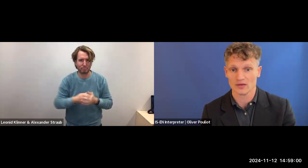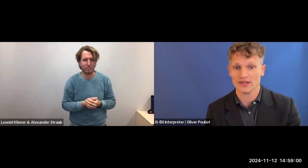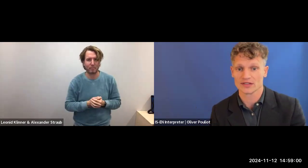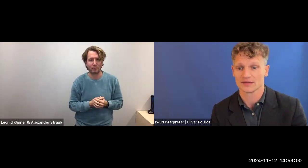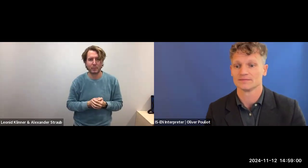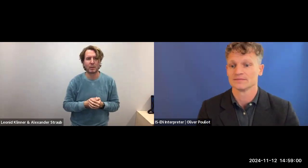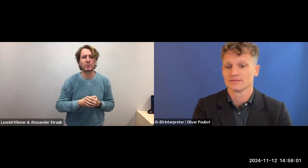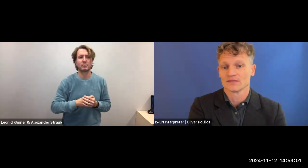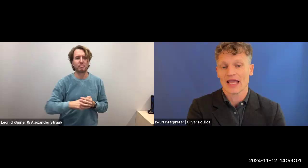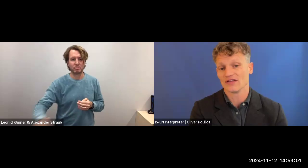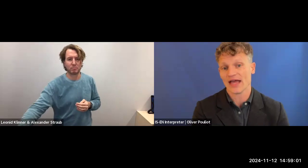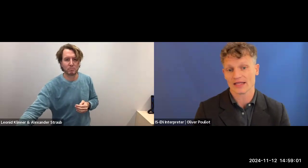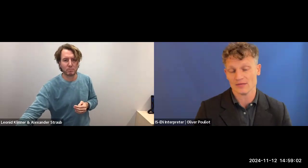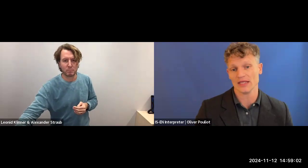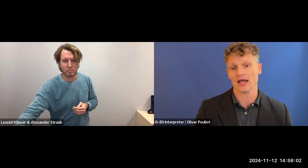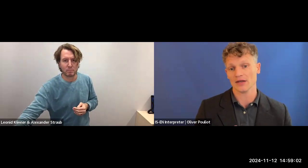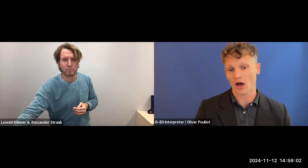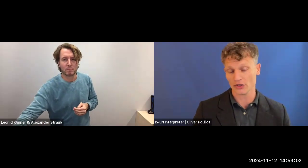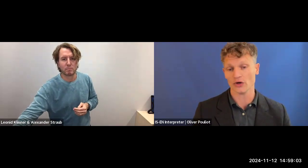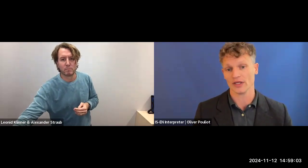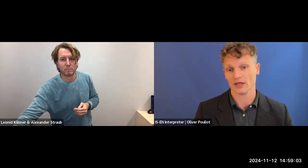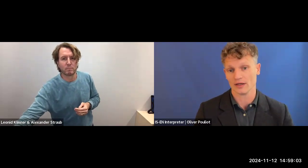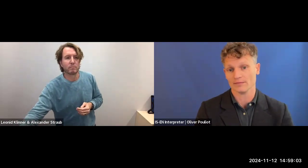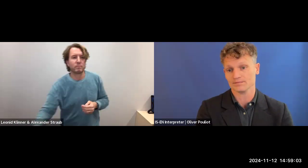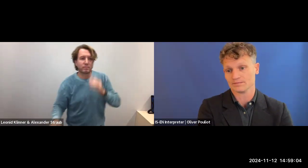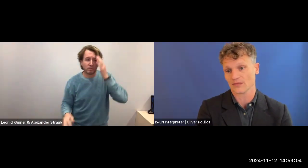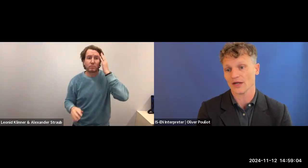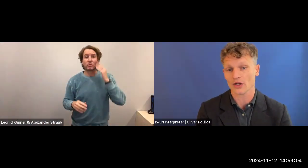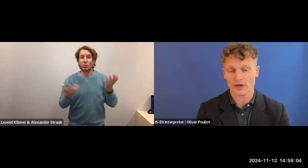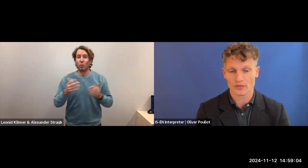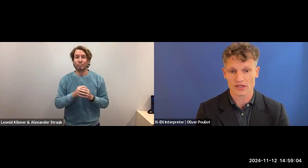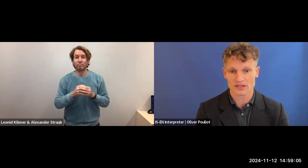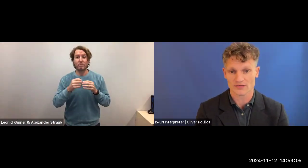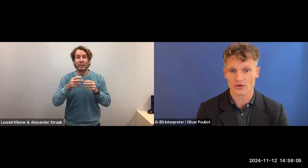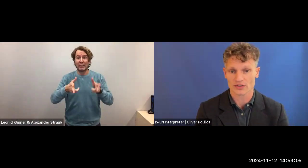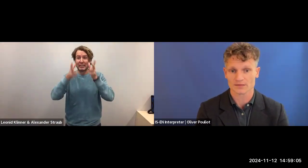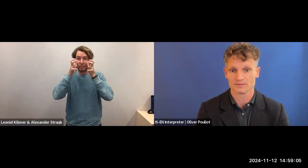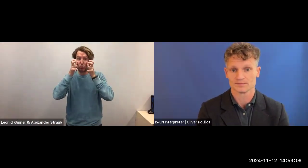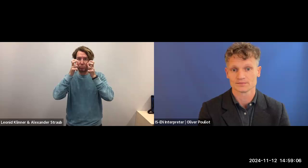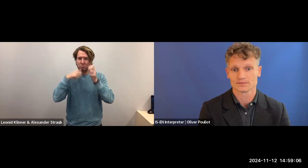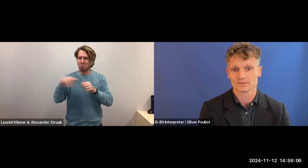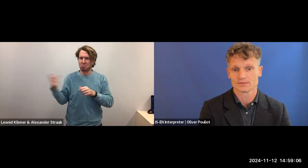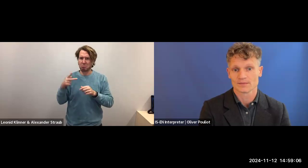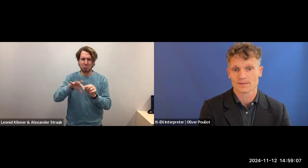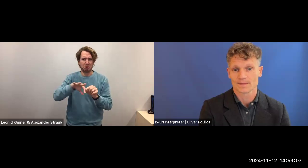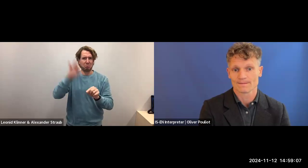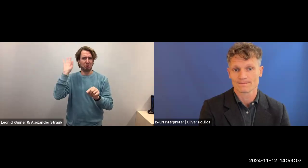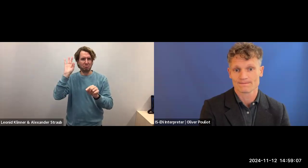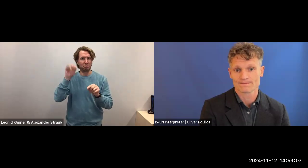skills development. And that can be an ongoing process, of course.